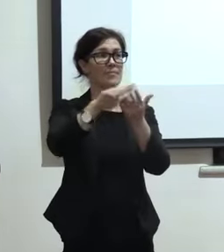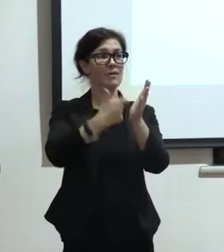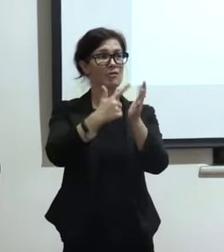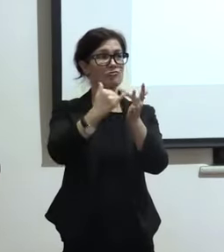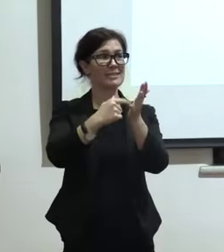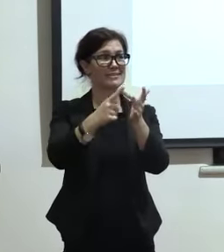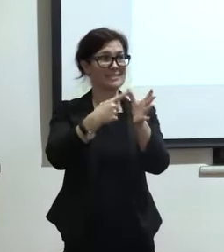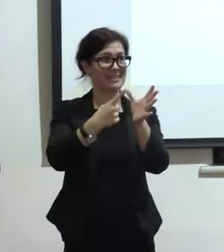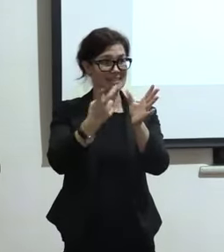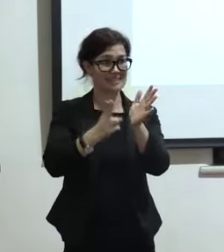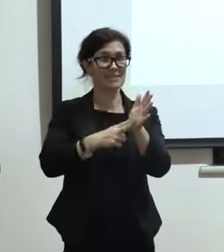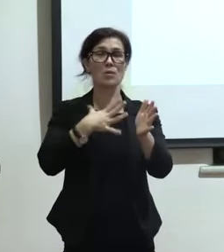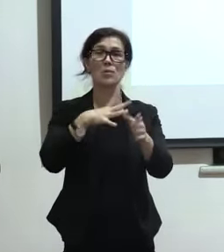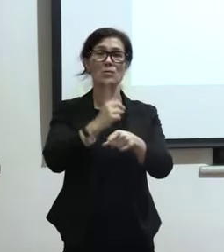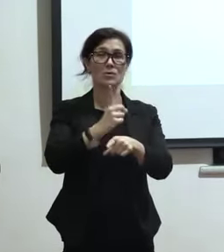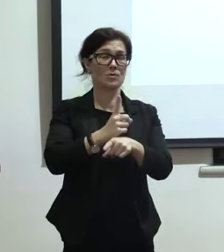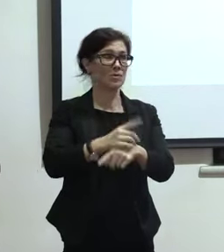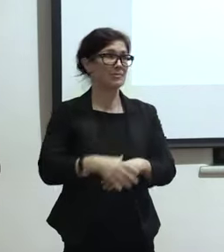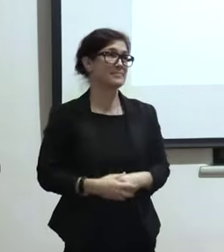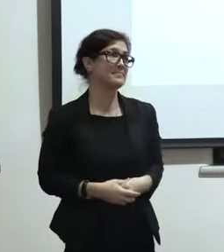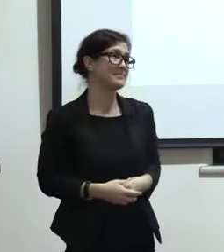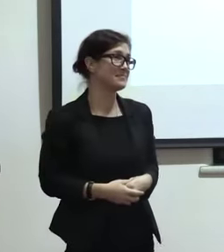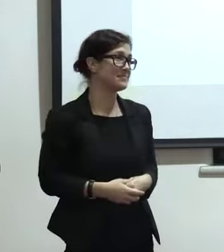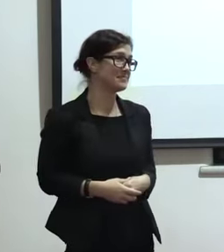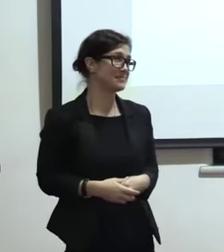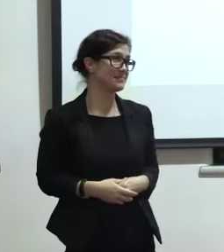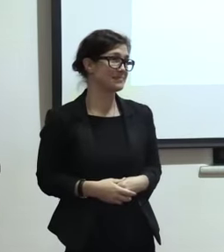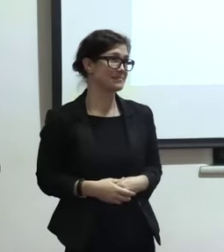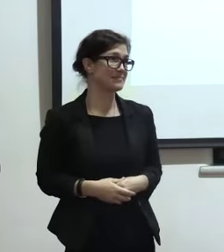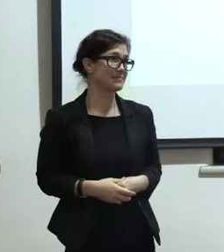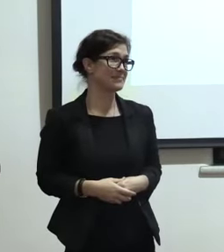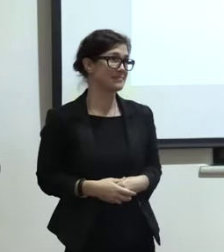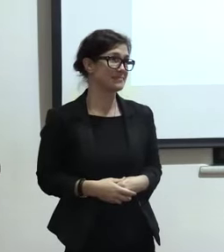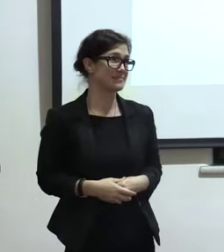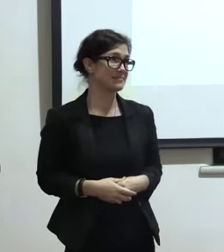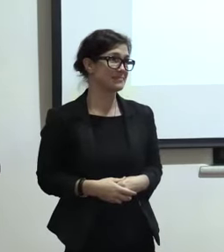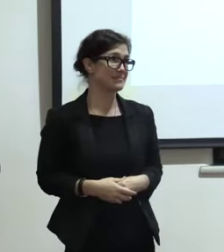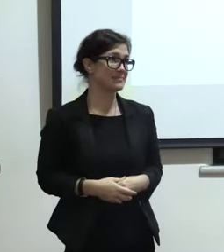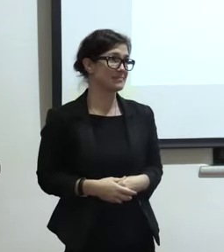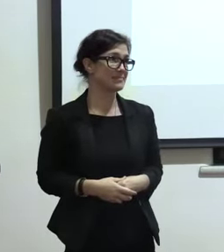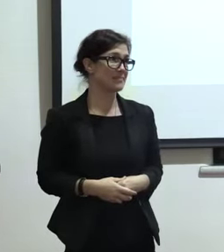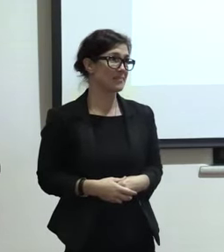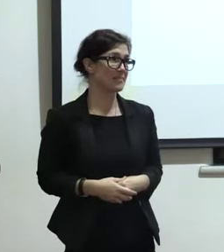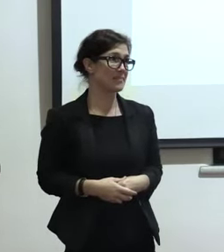My name is Christian from the